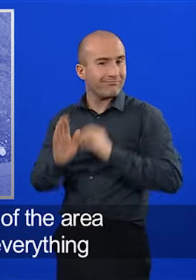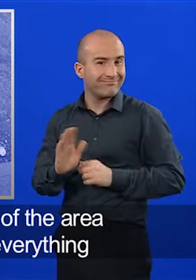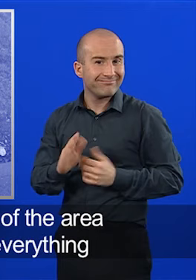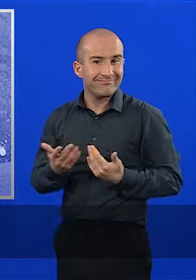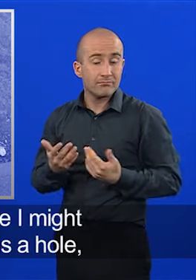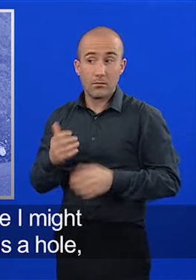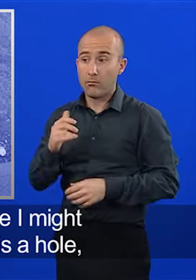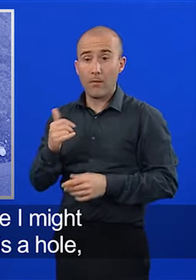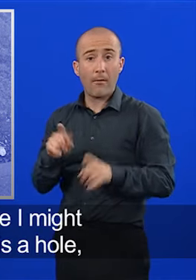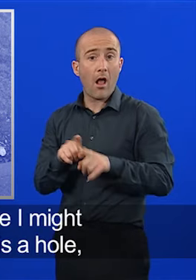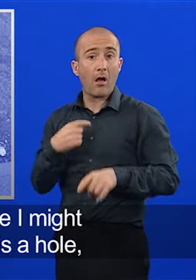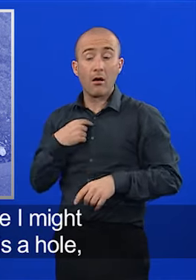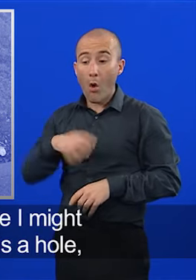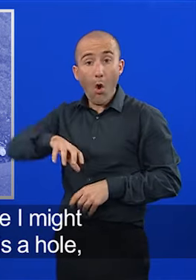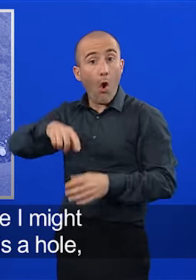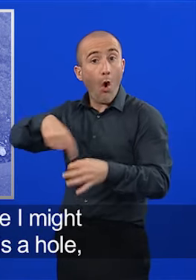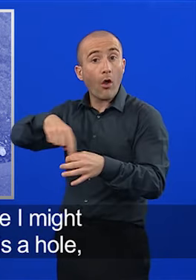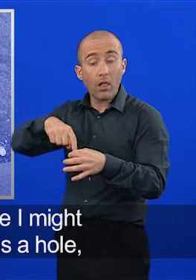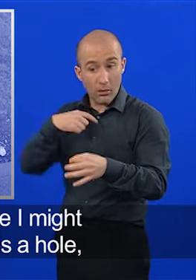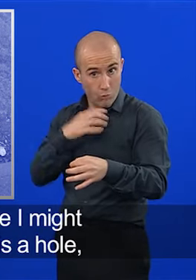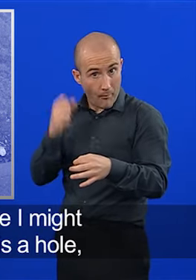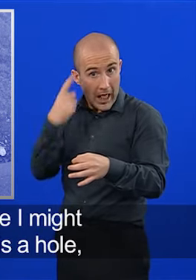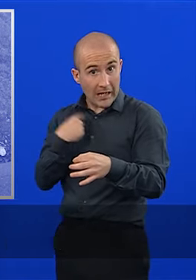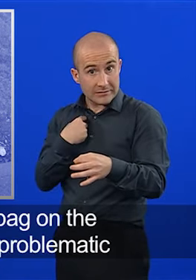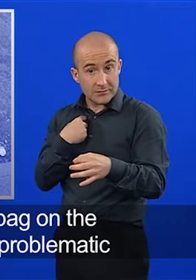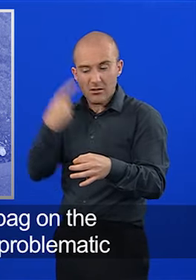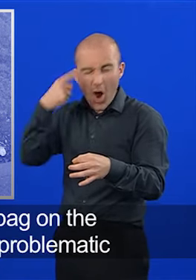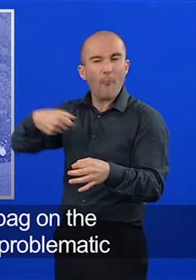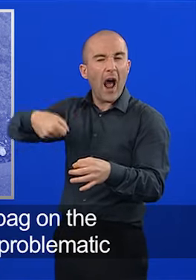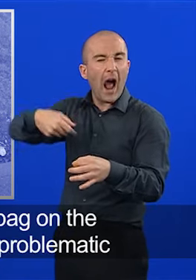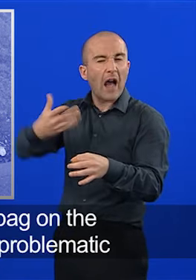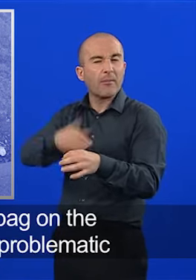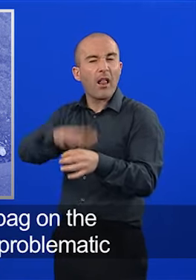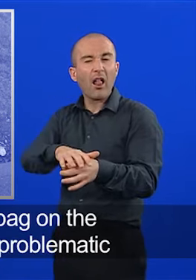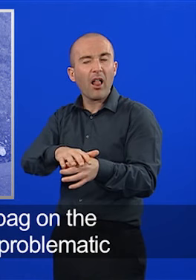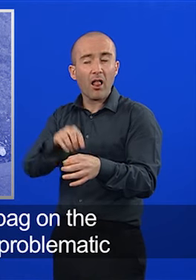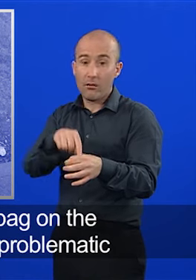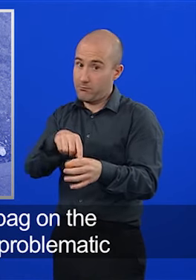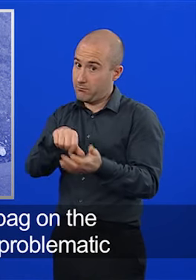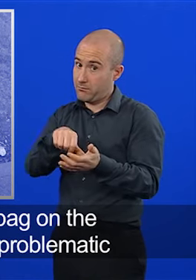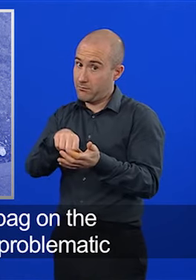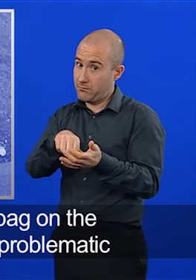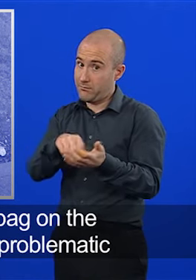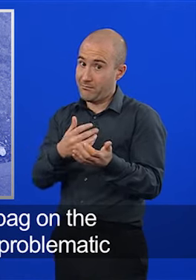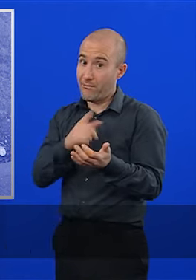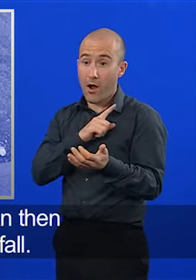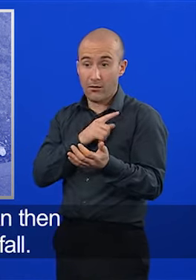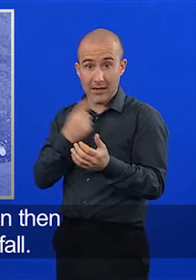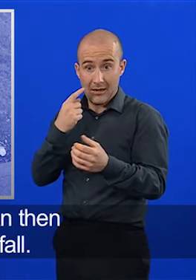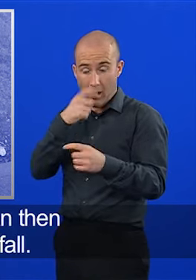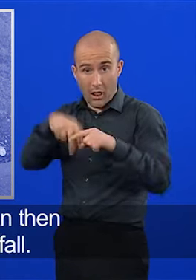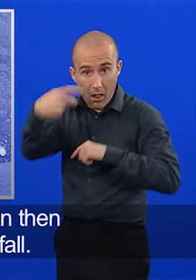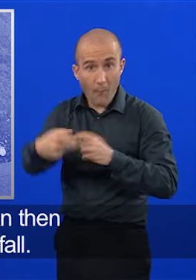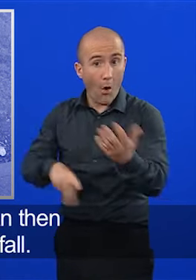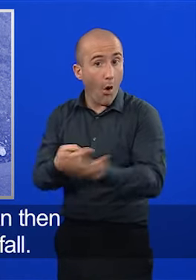everything. And so, for example, I might not realise that a hole is a hole. I might think it's a bag on the floor, and that's quite problematic because you can